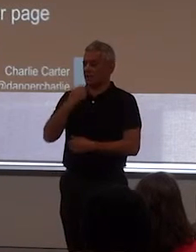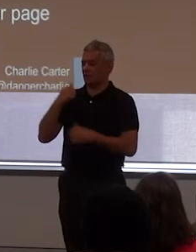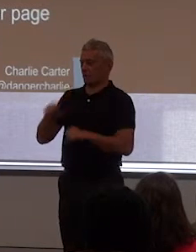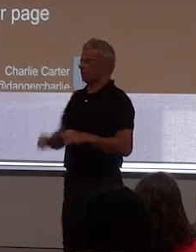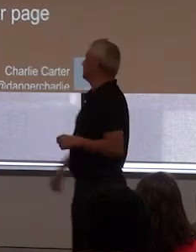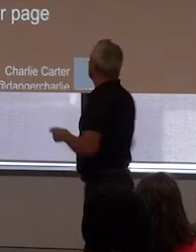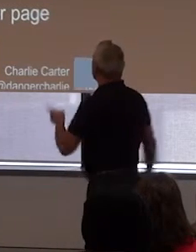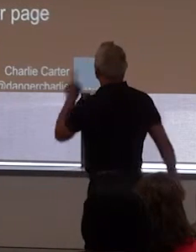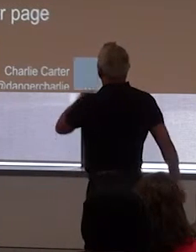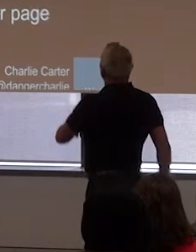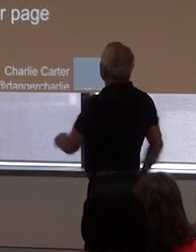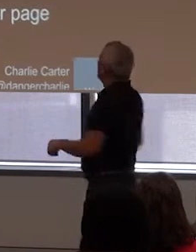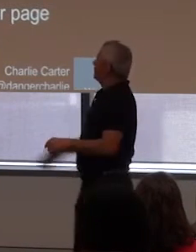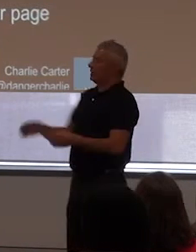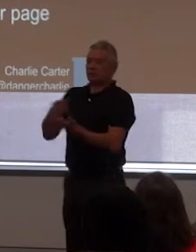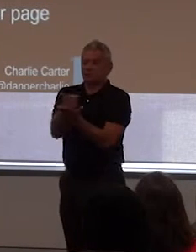Wayfinding.